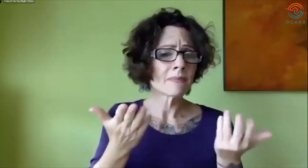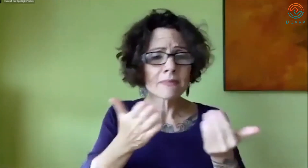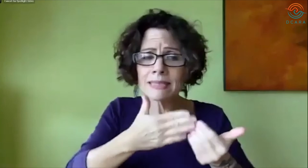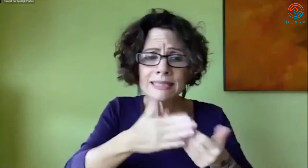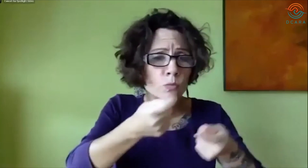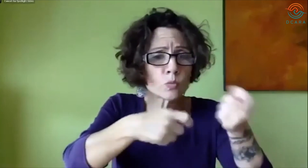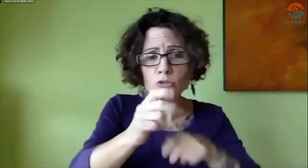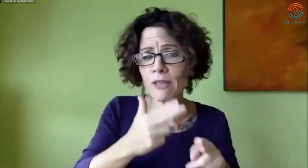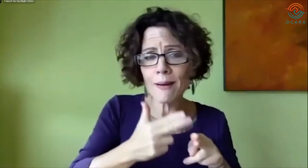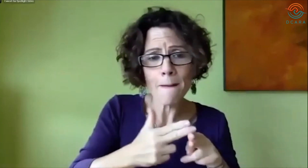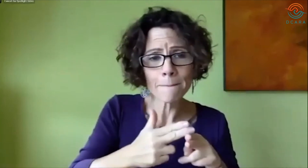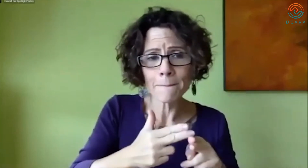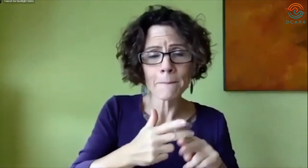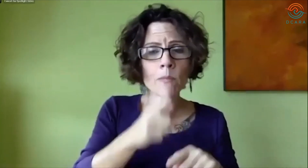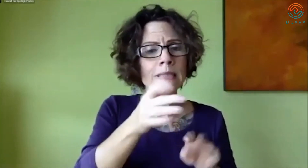Check your will.